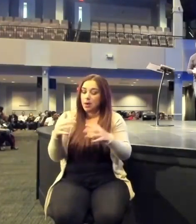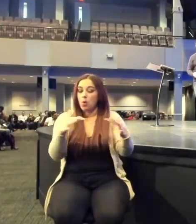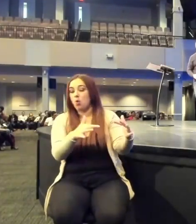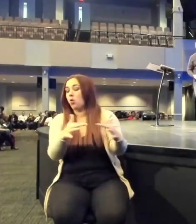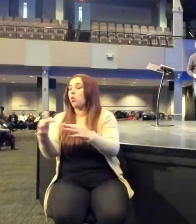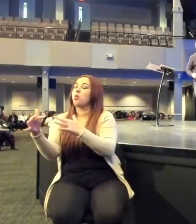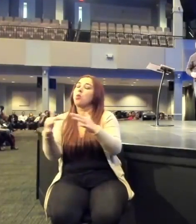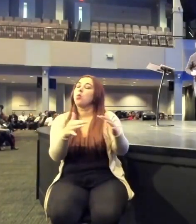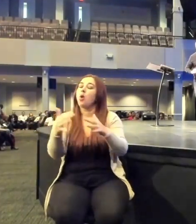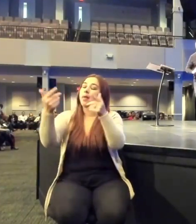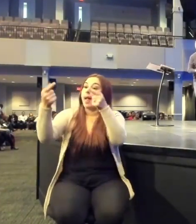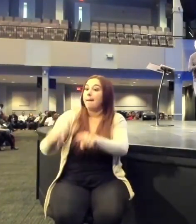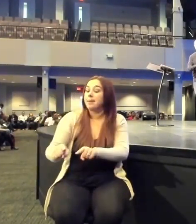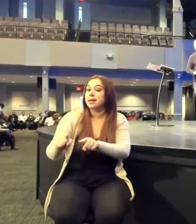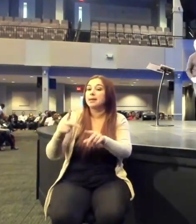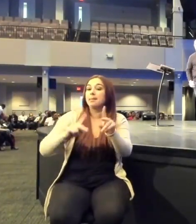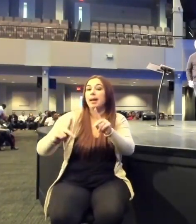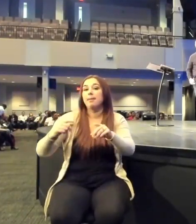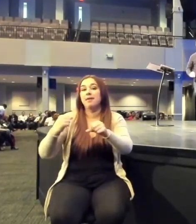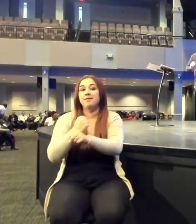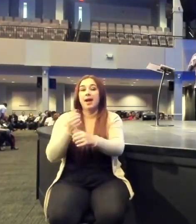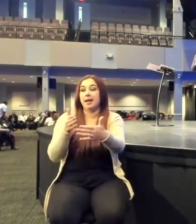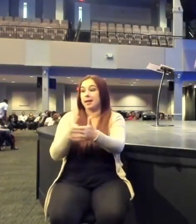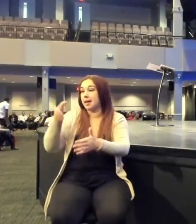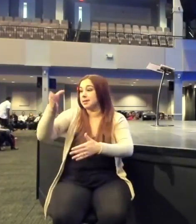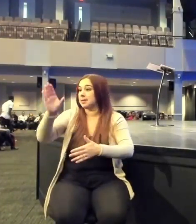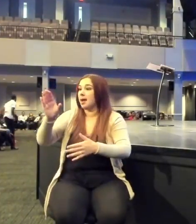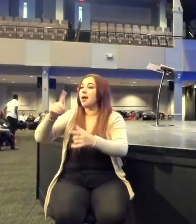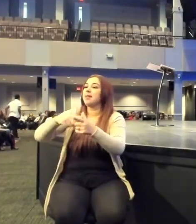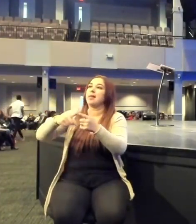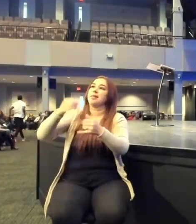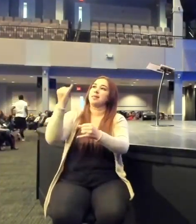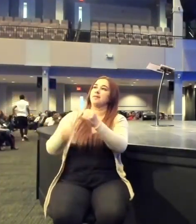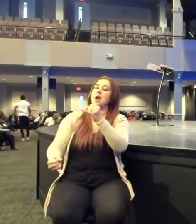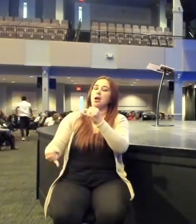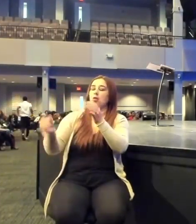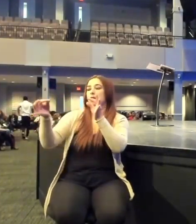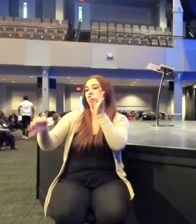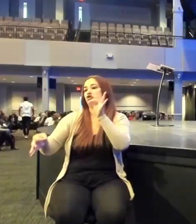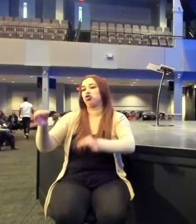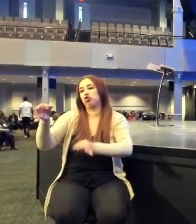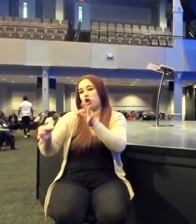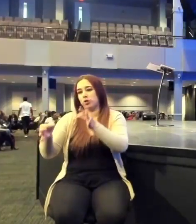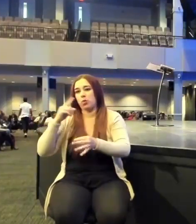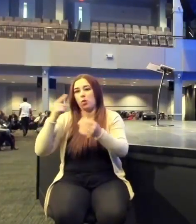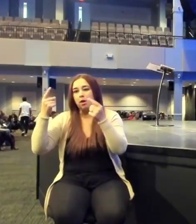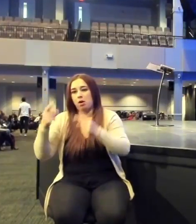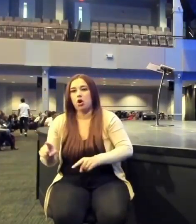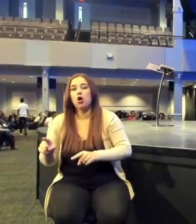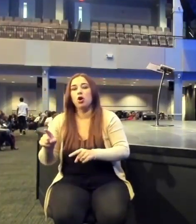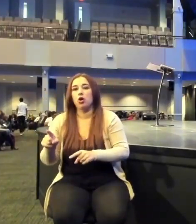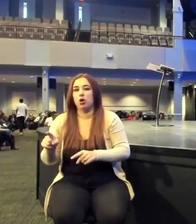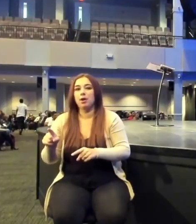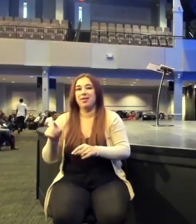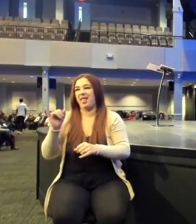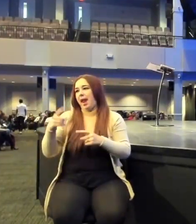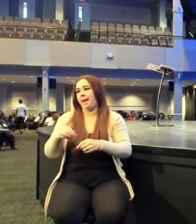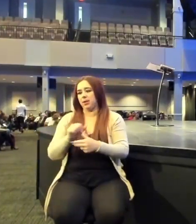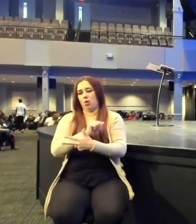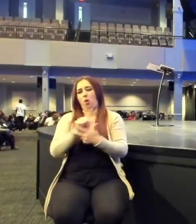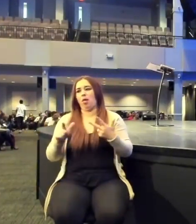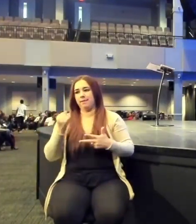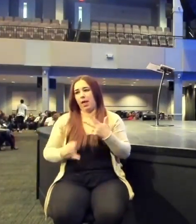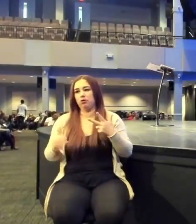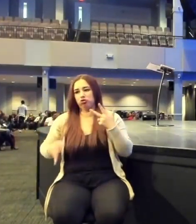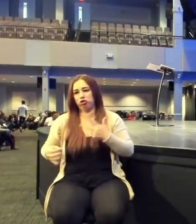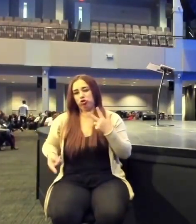that transpires, people fighting against God, and the final judgment that then will occur, as happens in all three of these designs. And